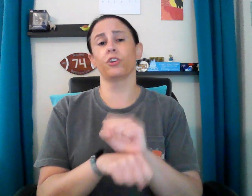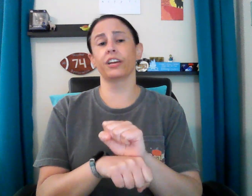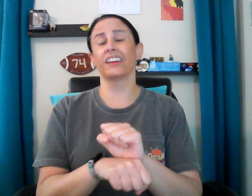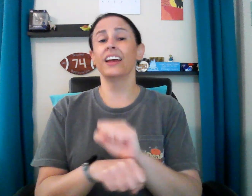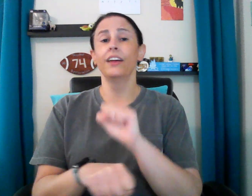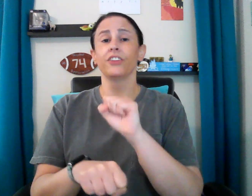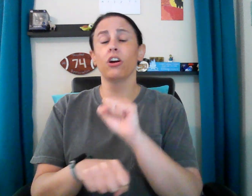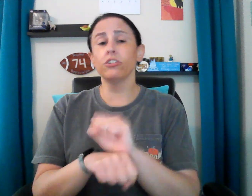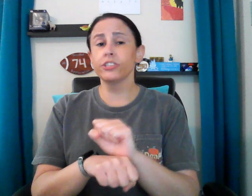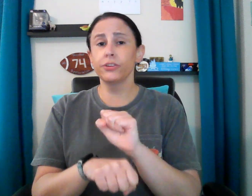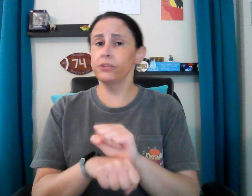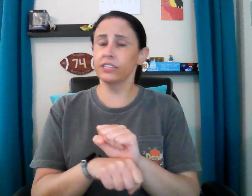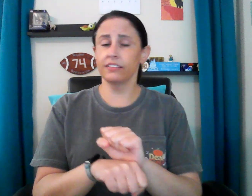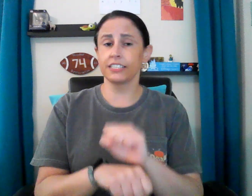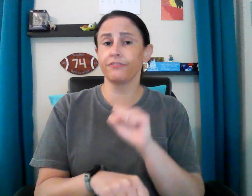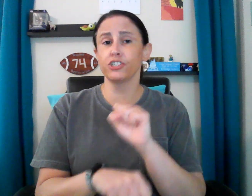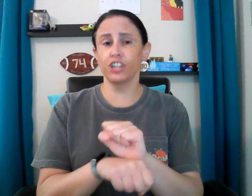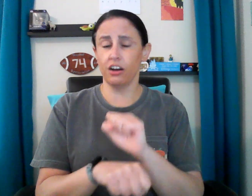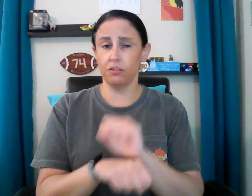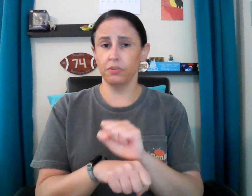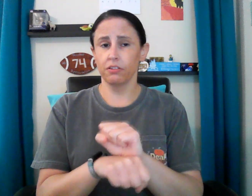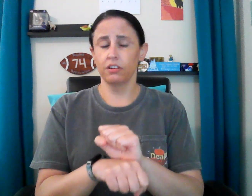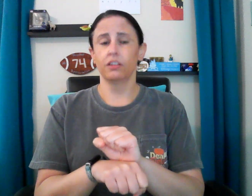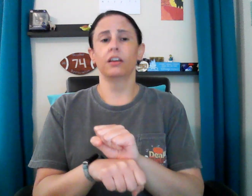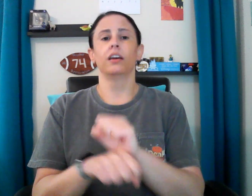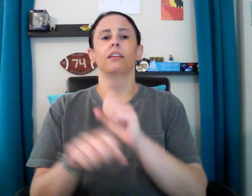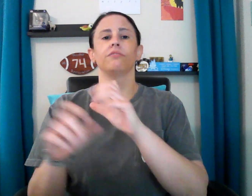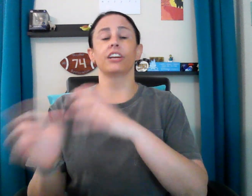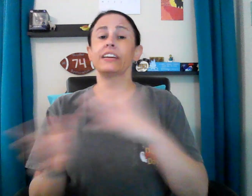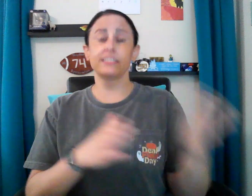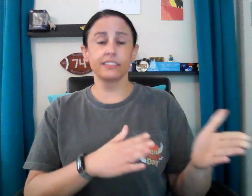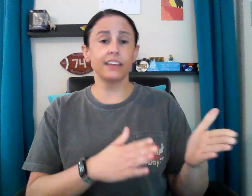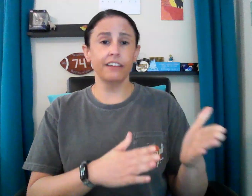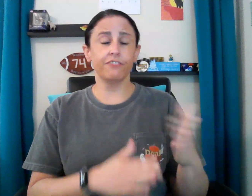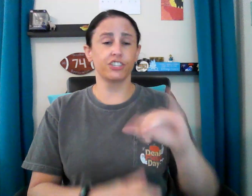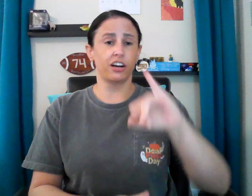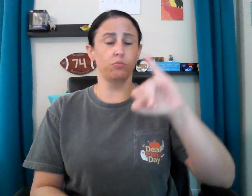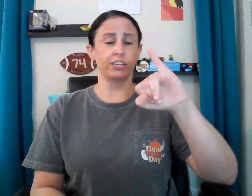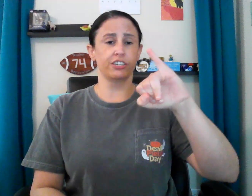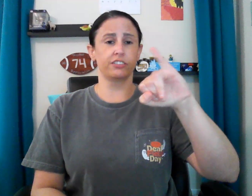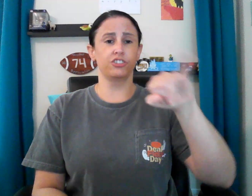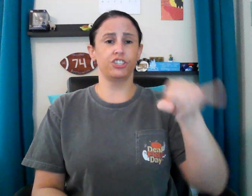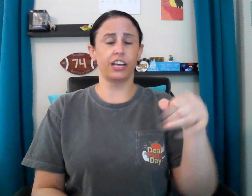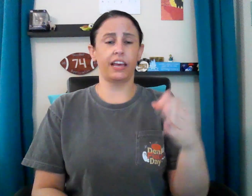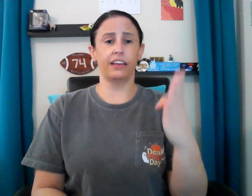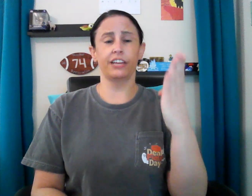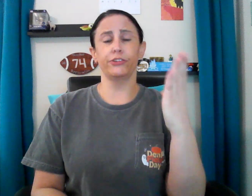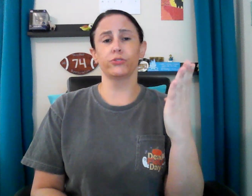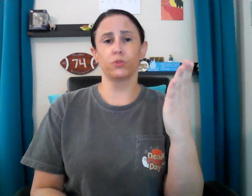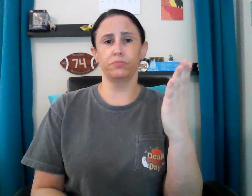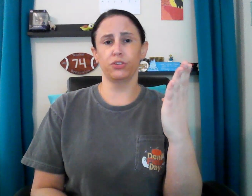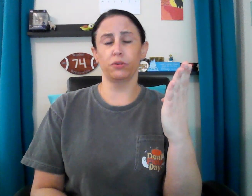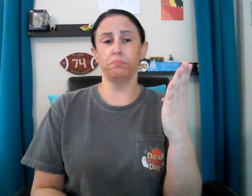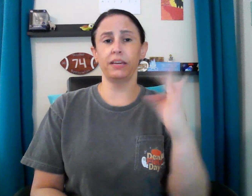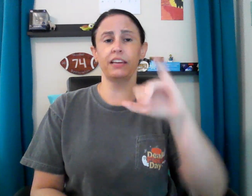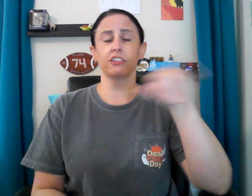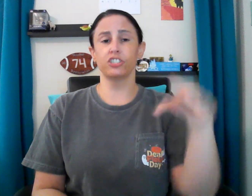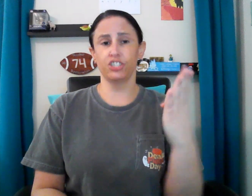working. They're also using this for job. There is a sign for job, which is J, and you swoop to a B,